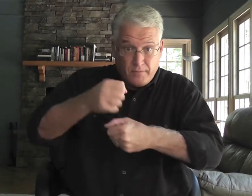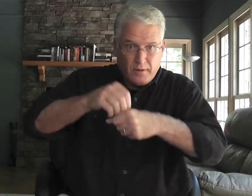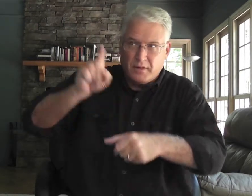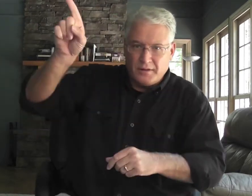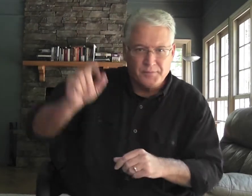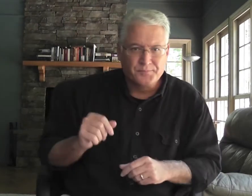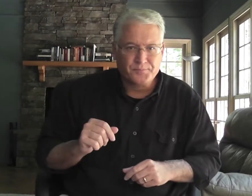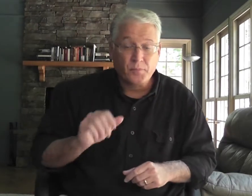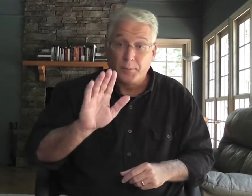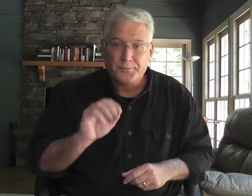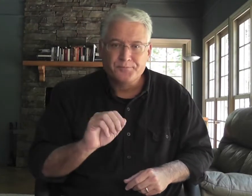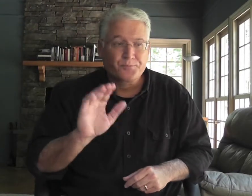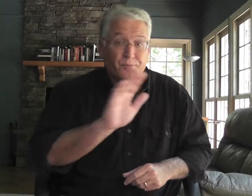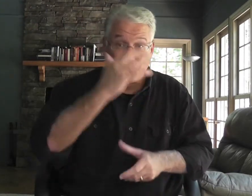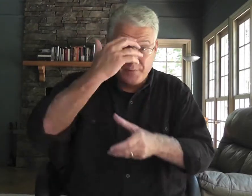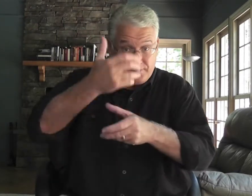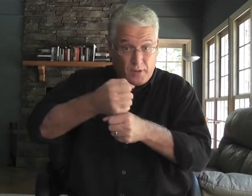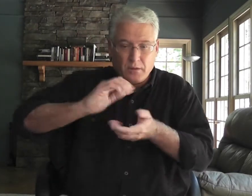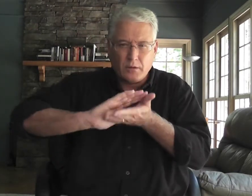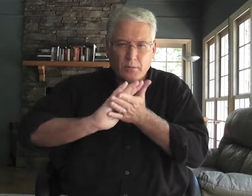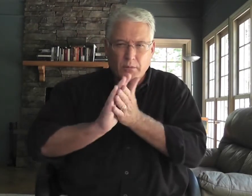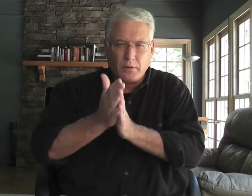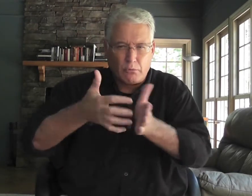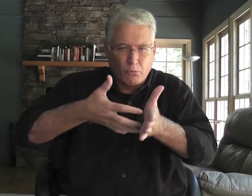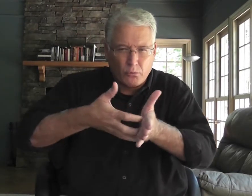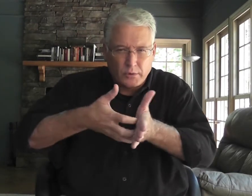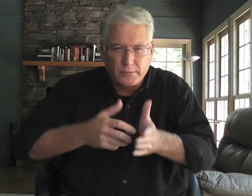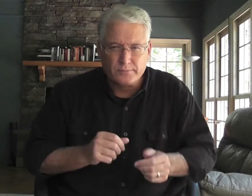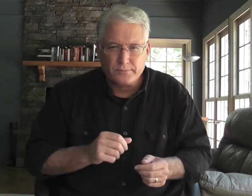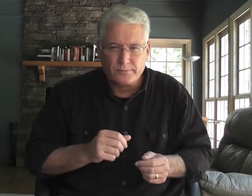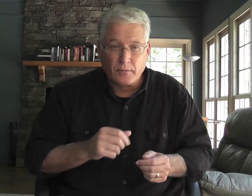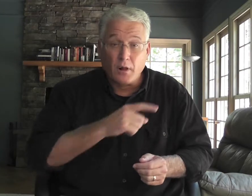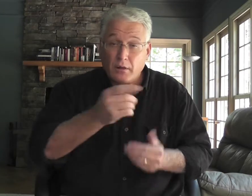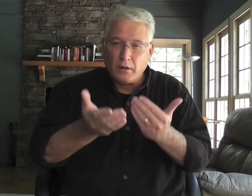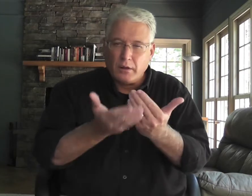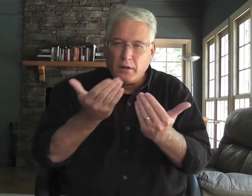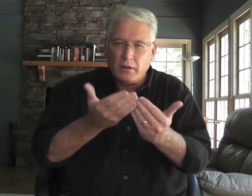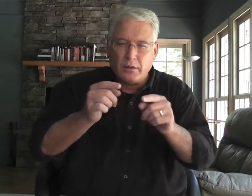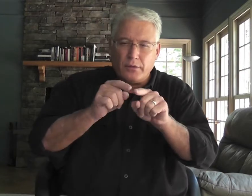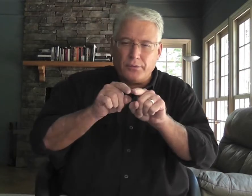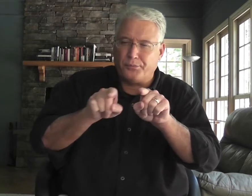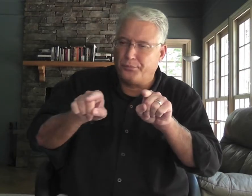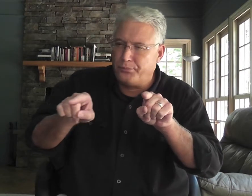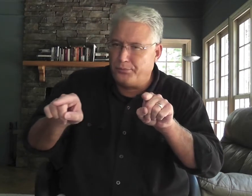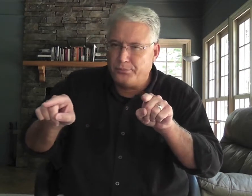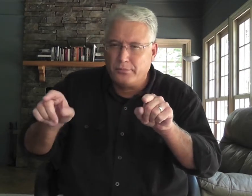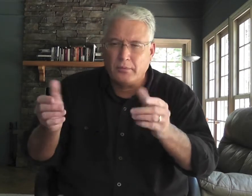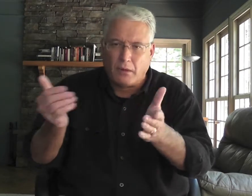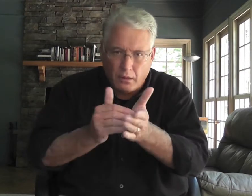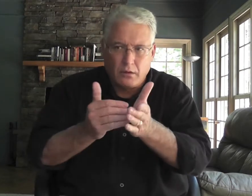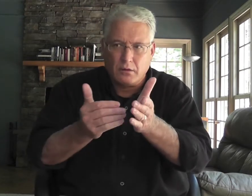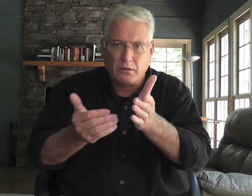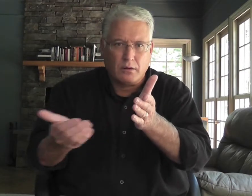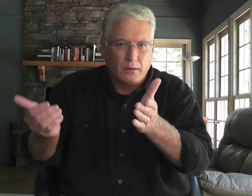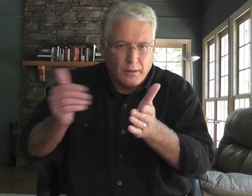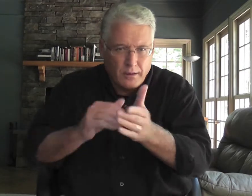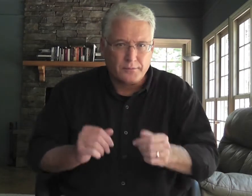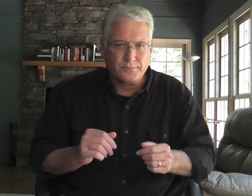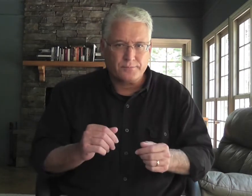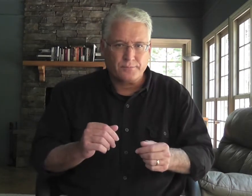And that would show they had faith in God by doing this. But their faith became weak, and it became easy for them to go astray again